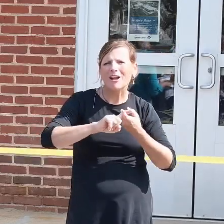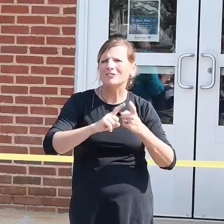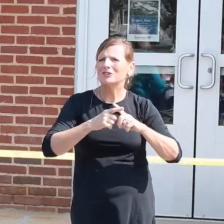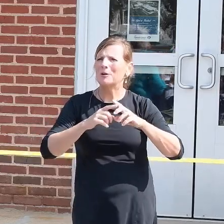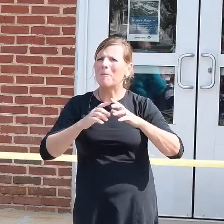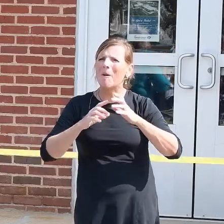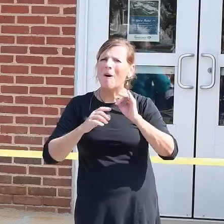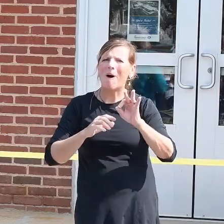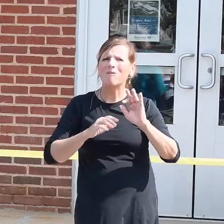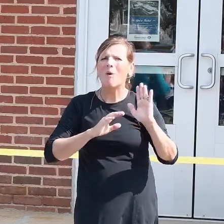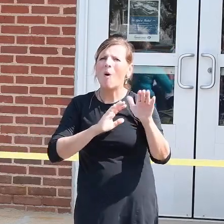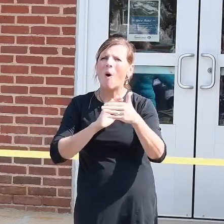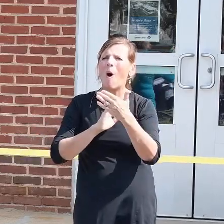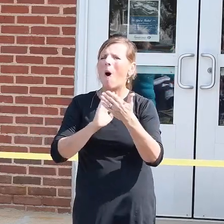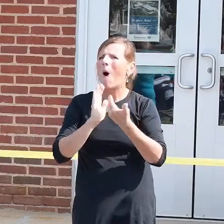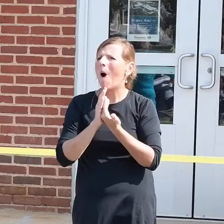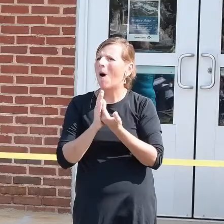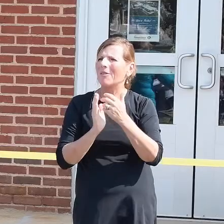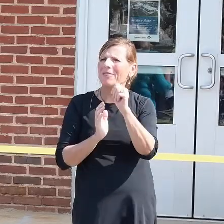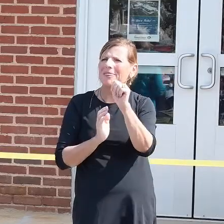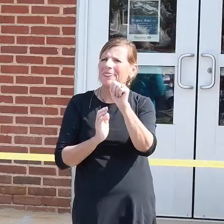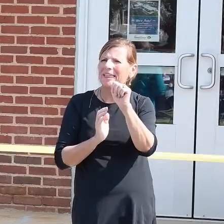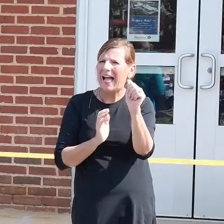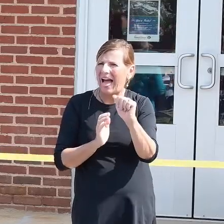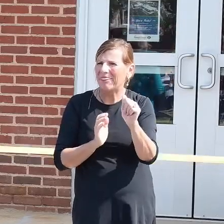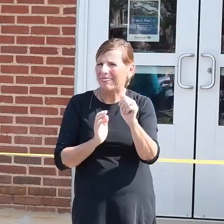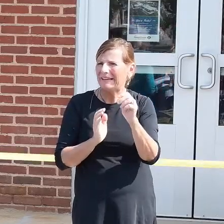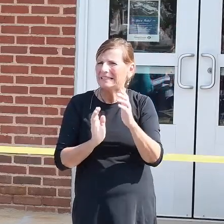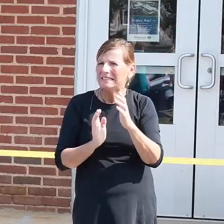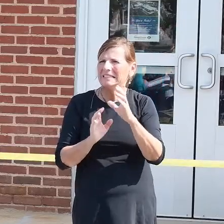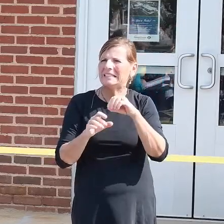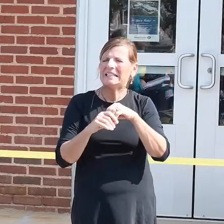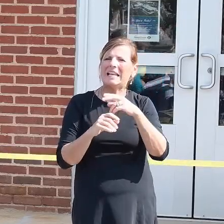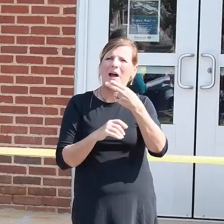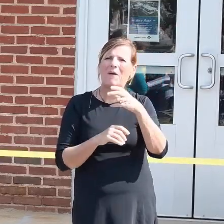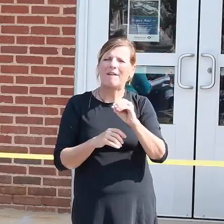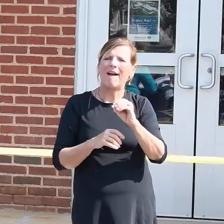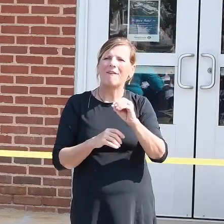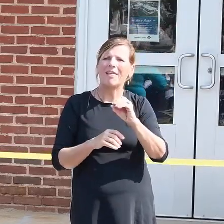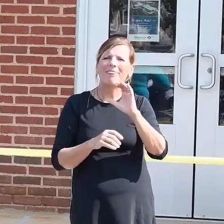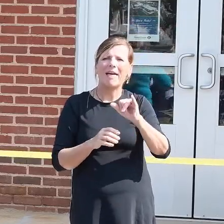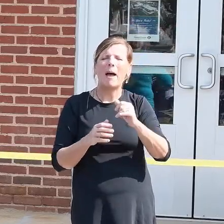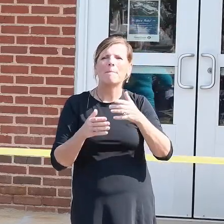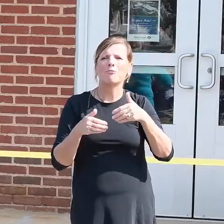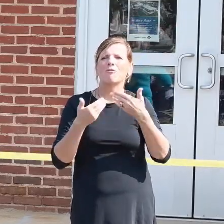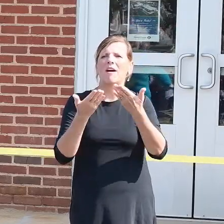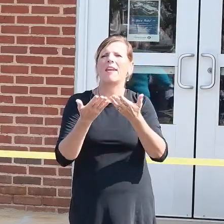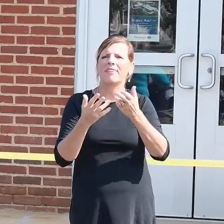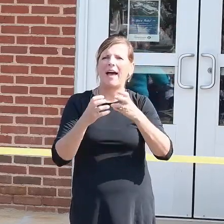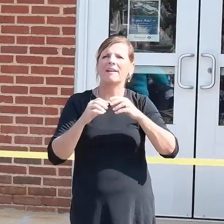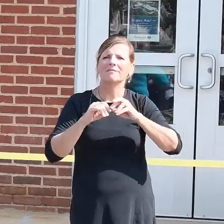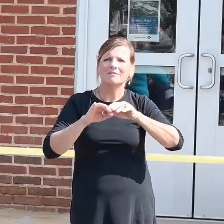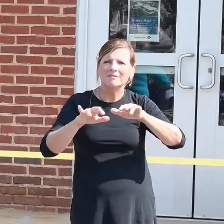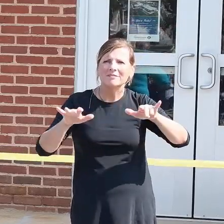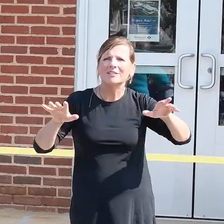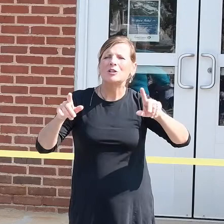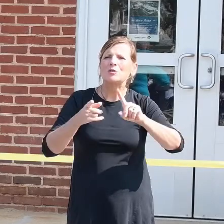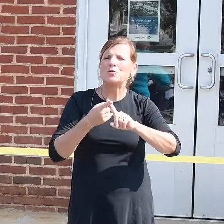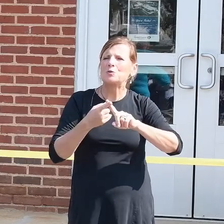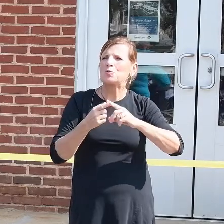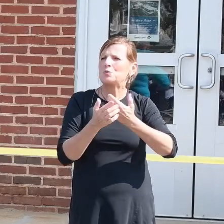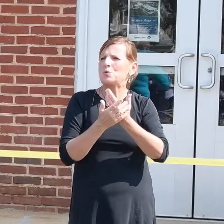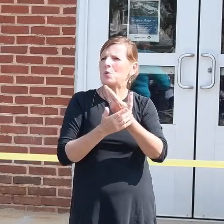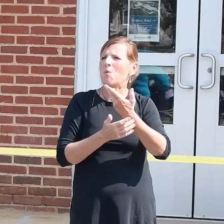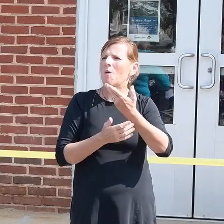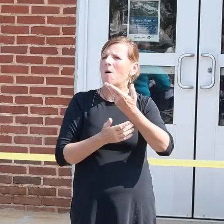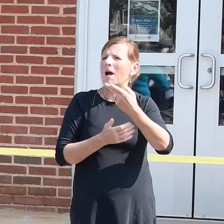County that provided that social transition into their new high schools. And I have to also mention one